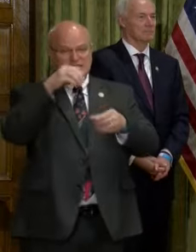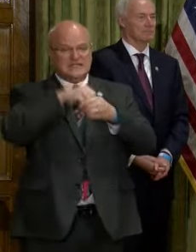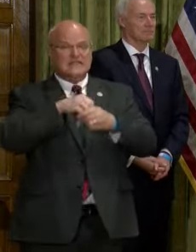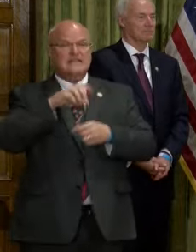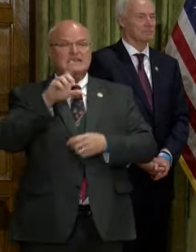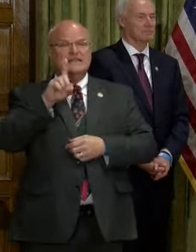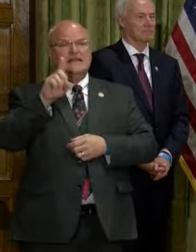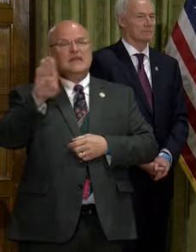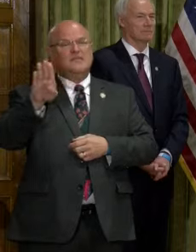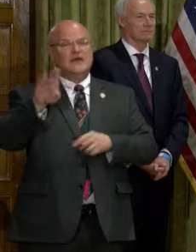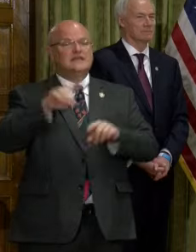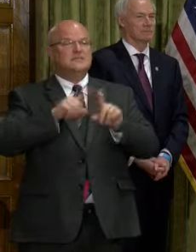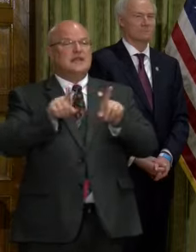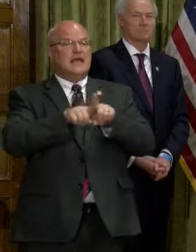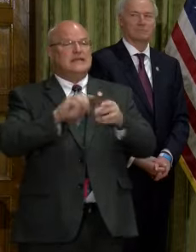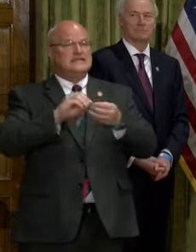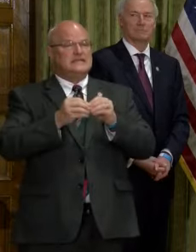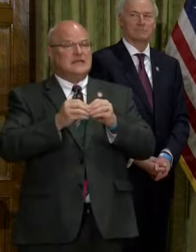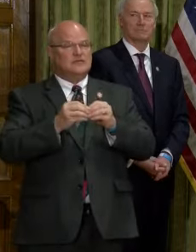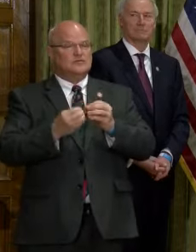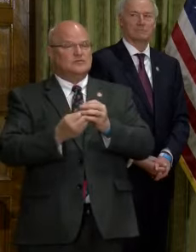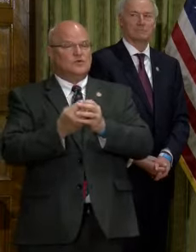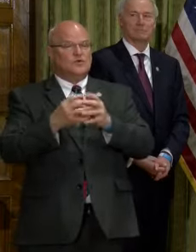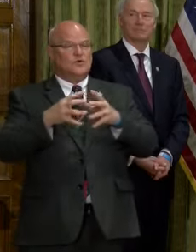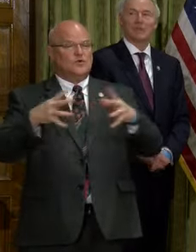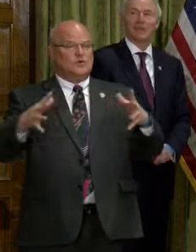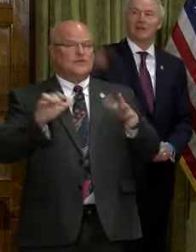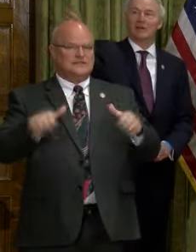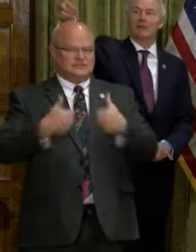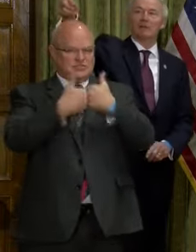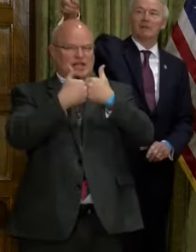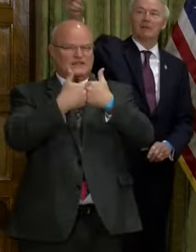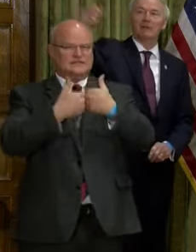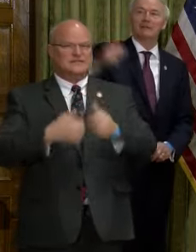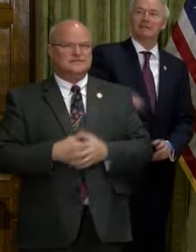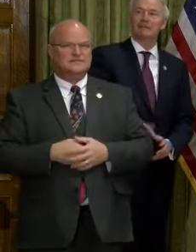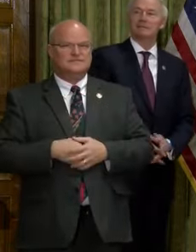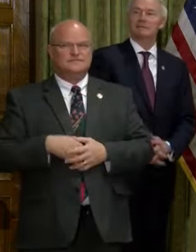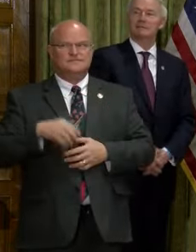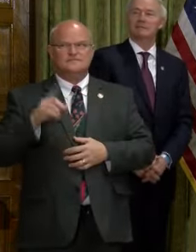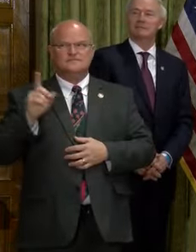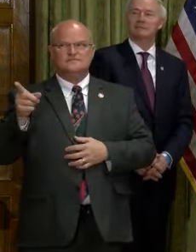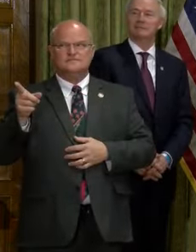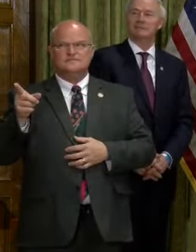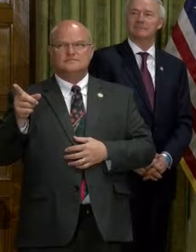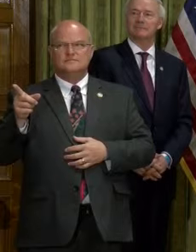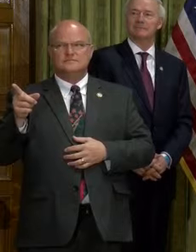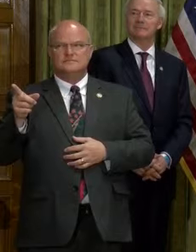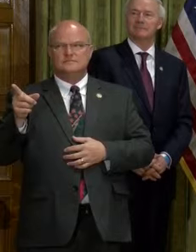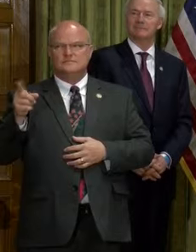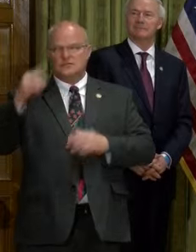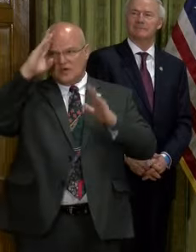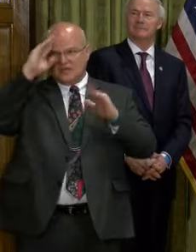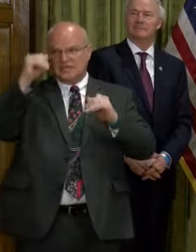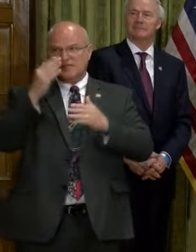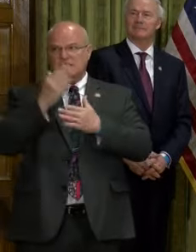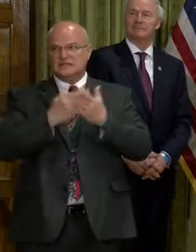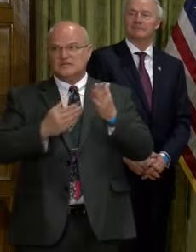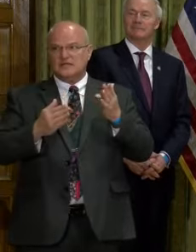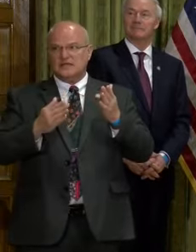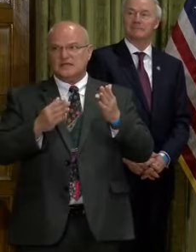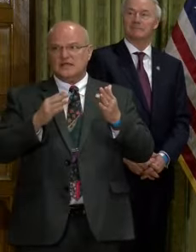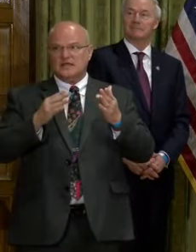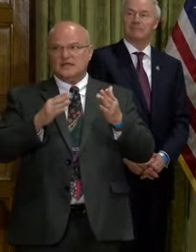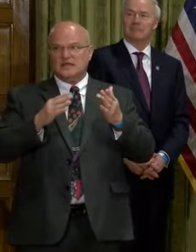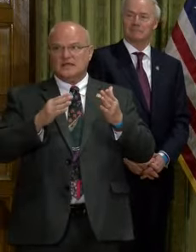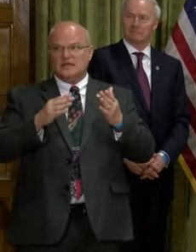but as the numbers grow, that's just a challenge. Over to the right. Governor, do you anticipate simply any no's